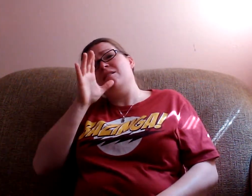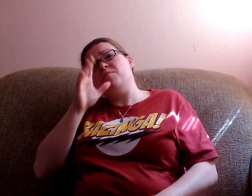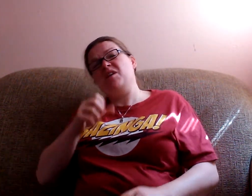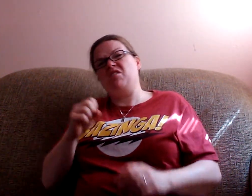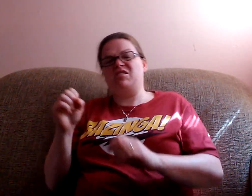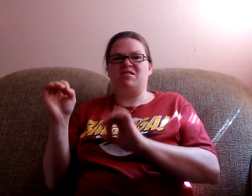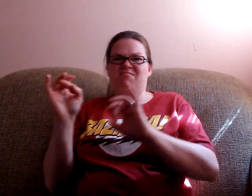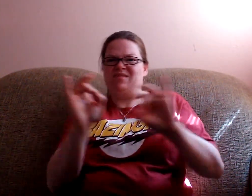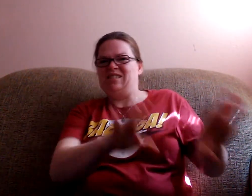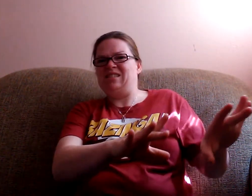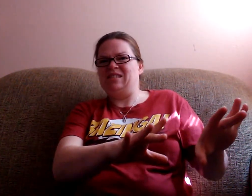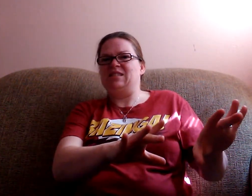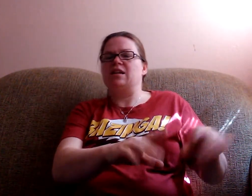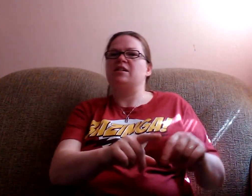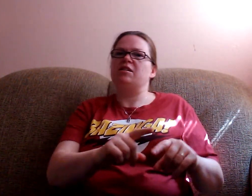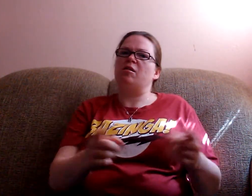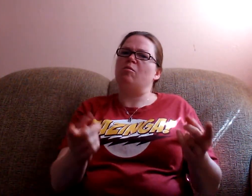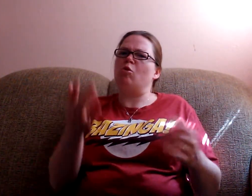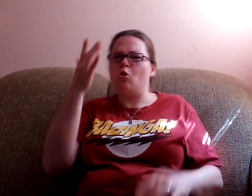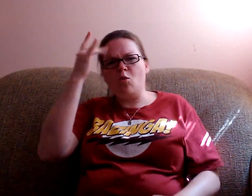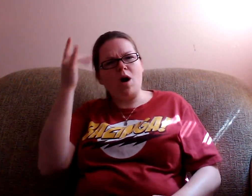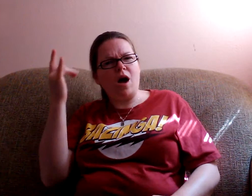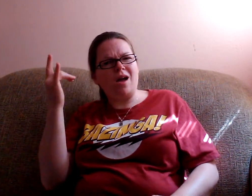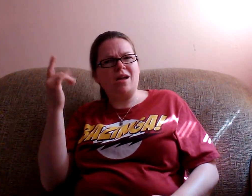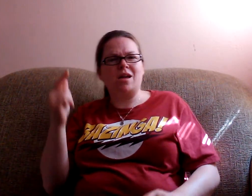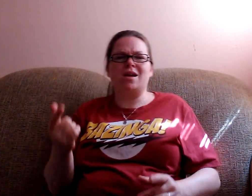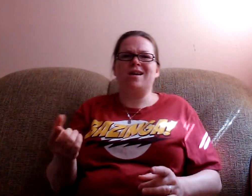best education. Now, tomorrow, we're going